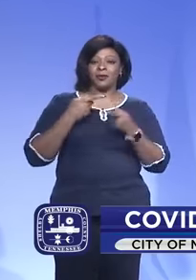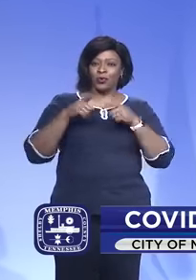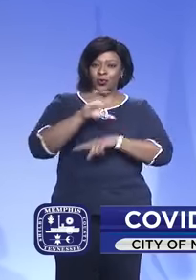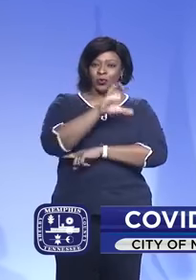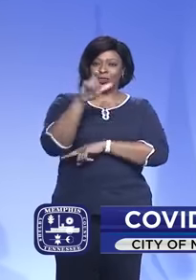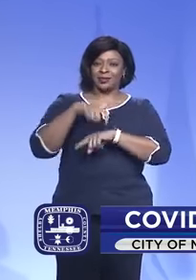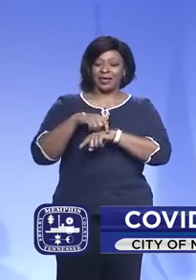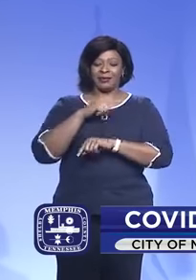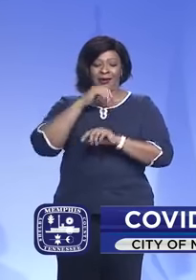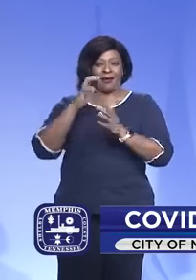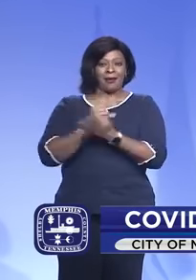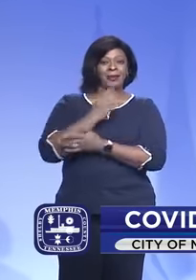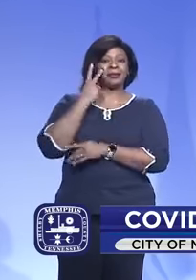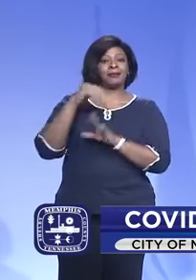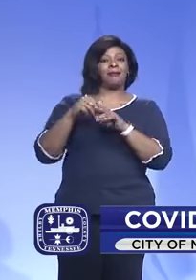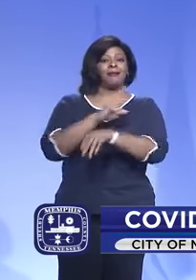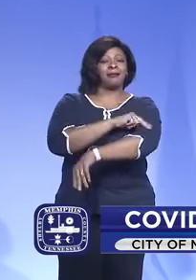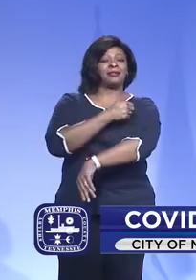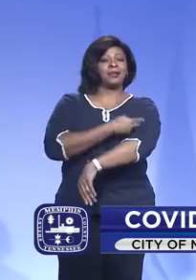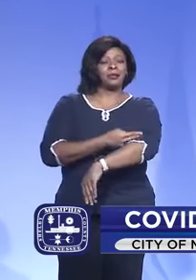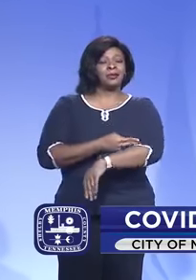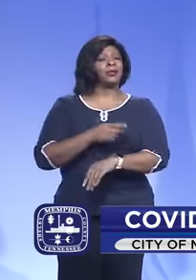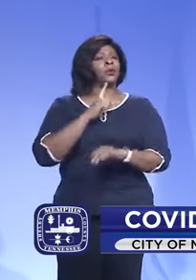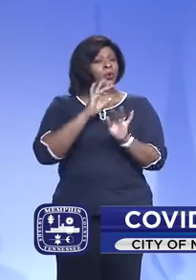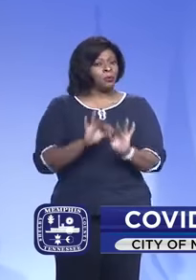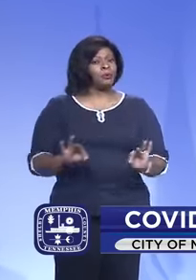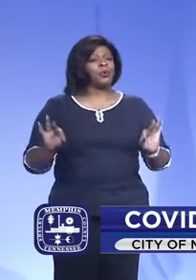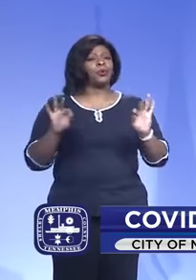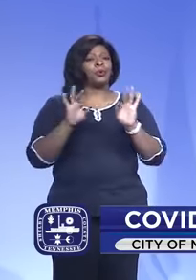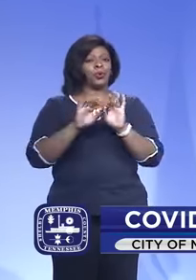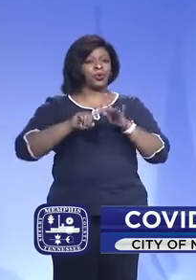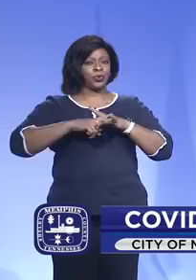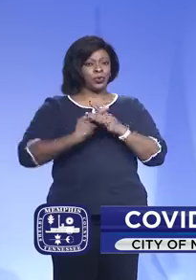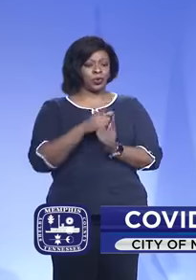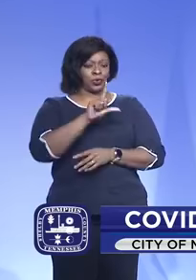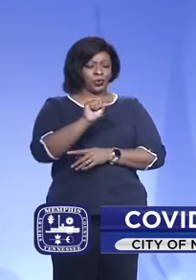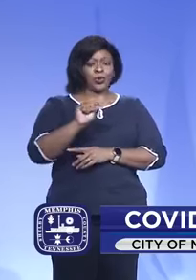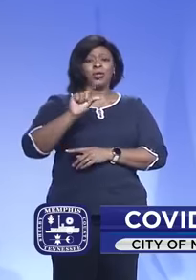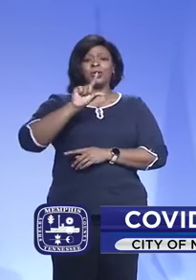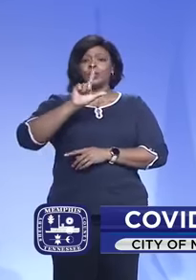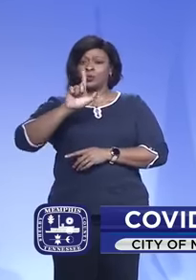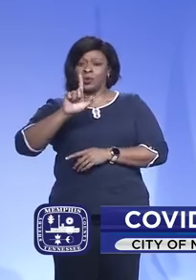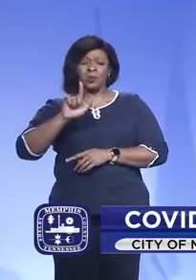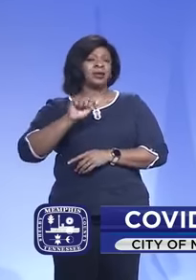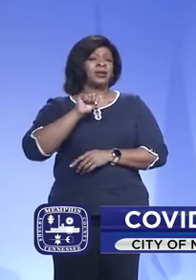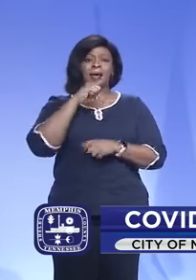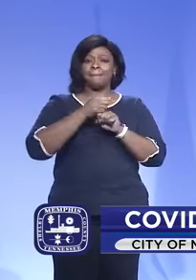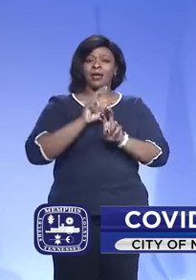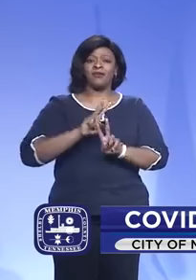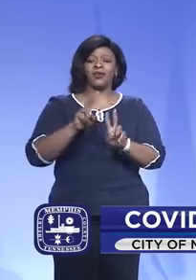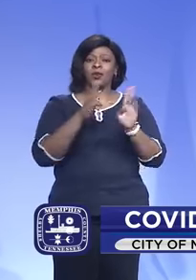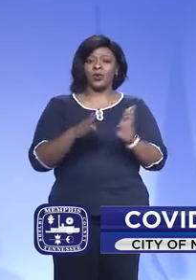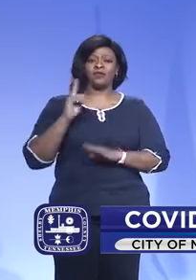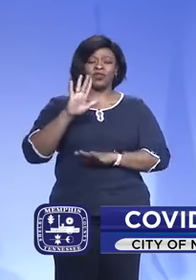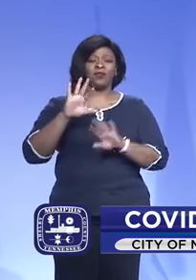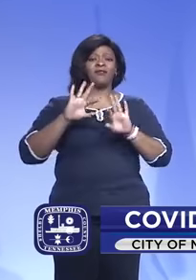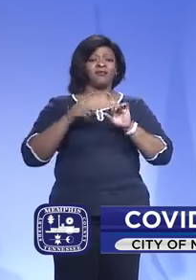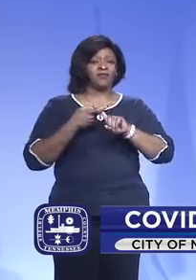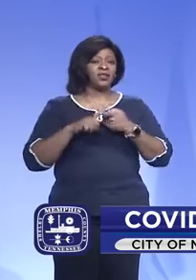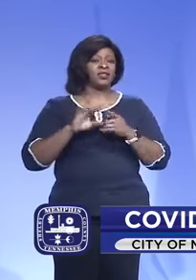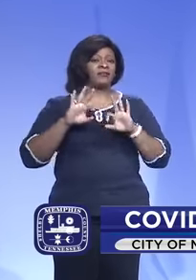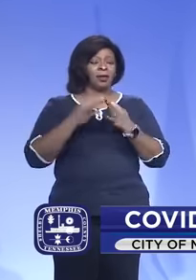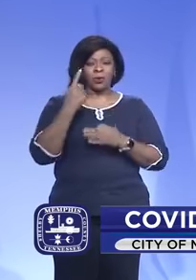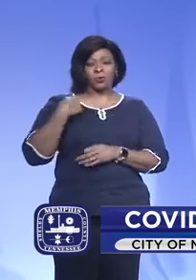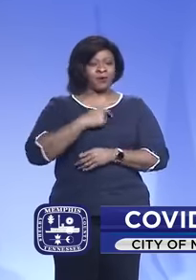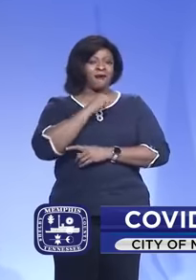that you won't be able to visit in the hospital. It's also crucial that as we start off 2021, that we're not making funeral arrangements for our friends and our families